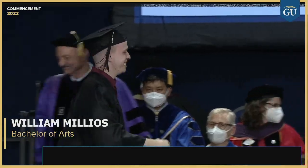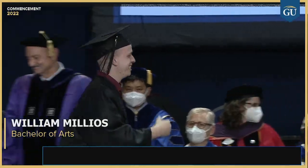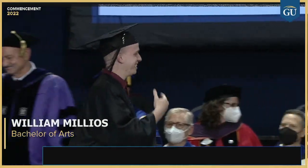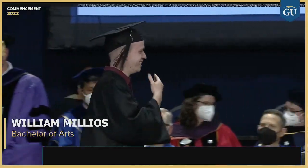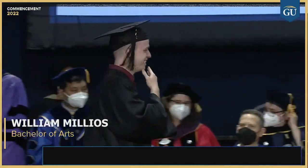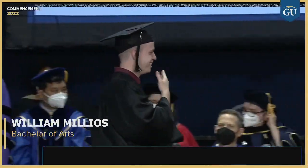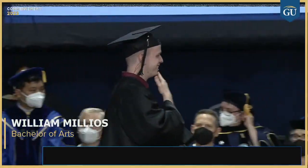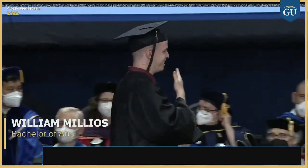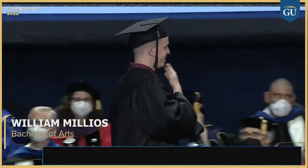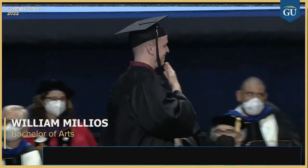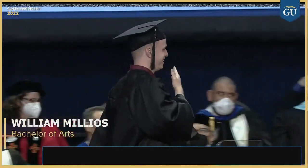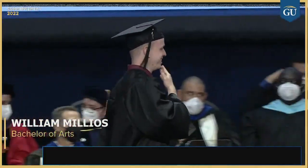That must be his dad.